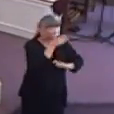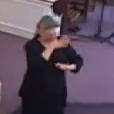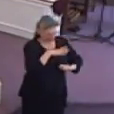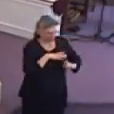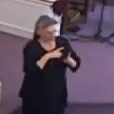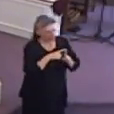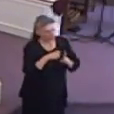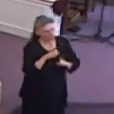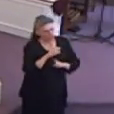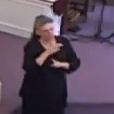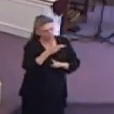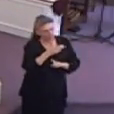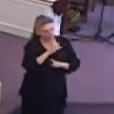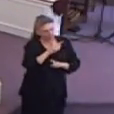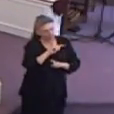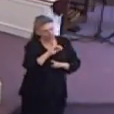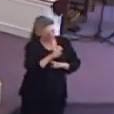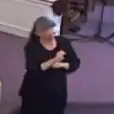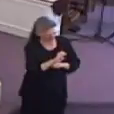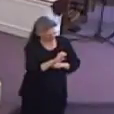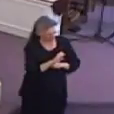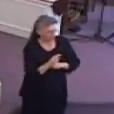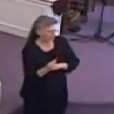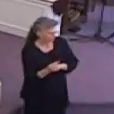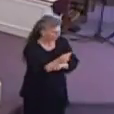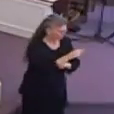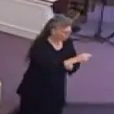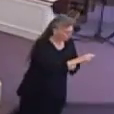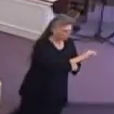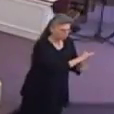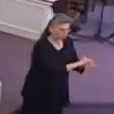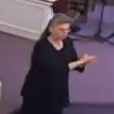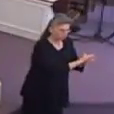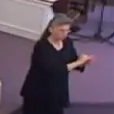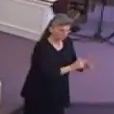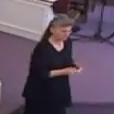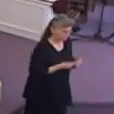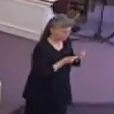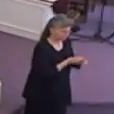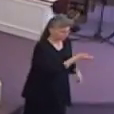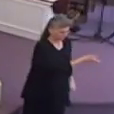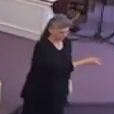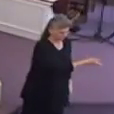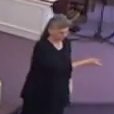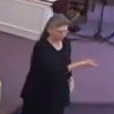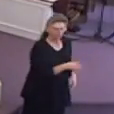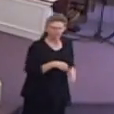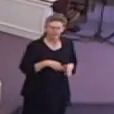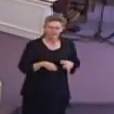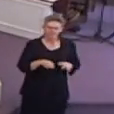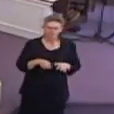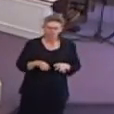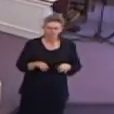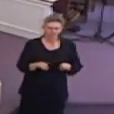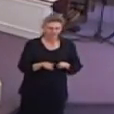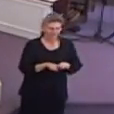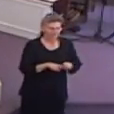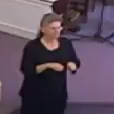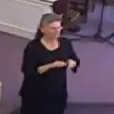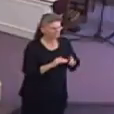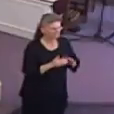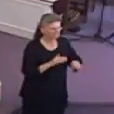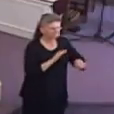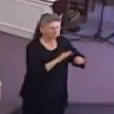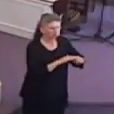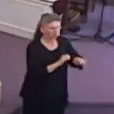Haiti to go to New York City and to be living there. And he described it as a city on a hill. It